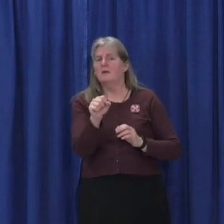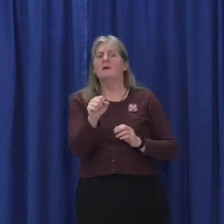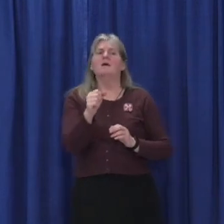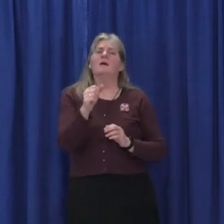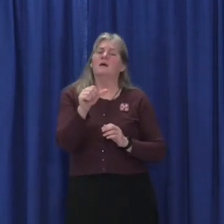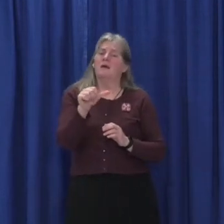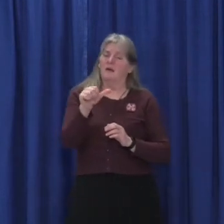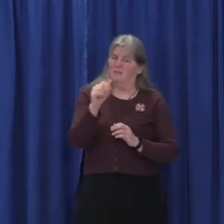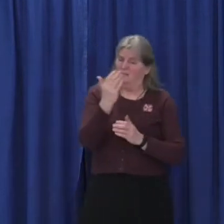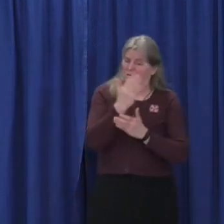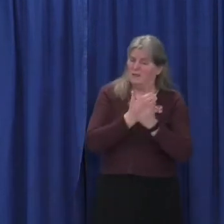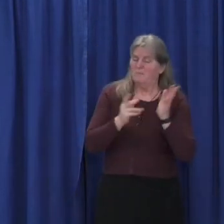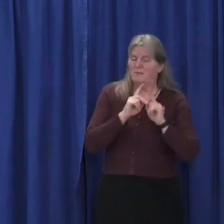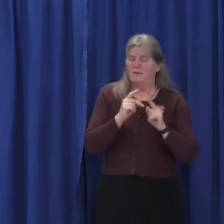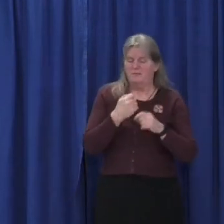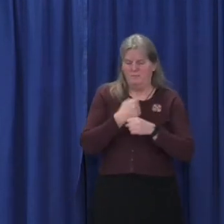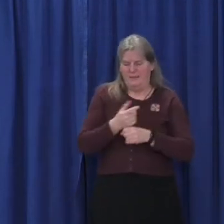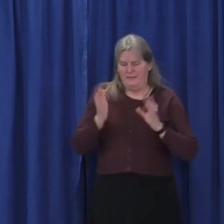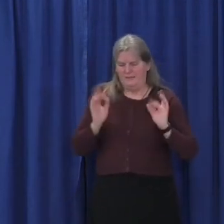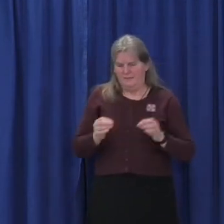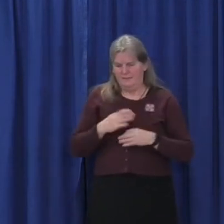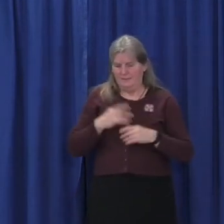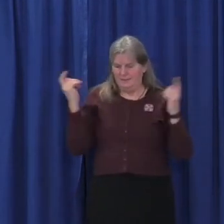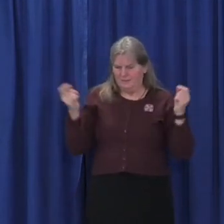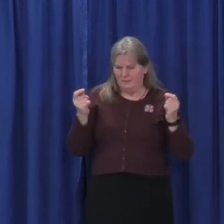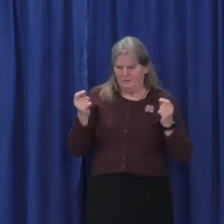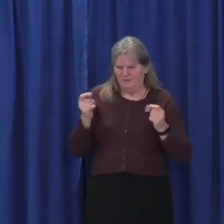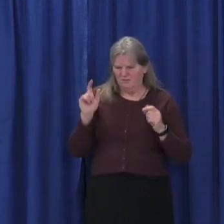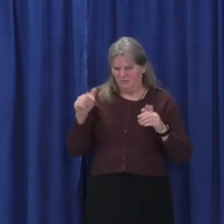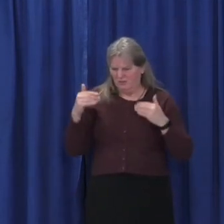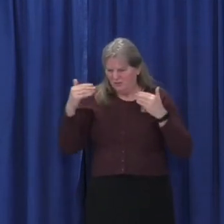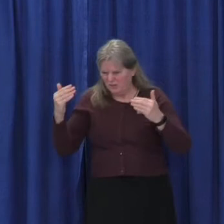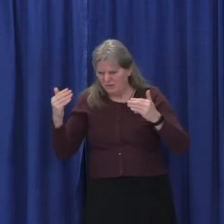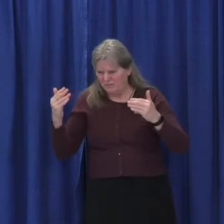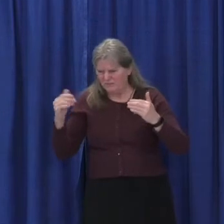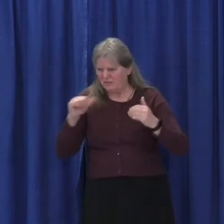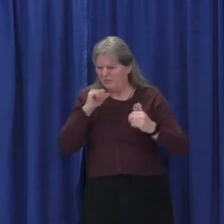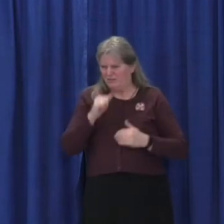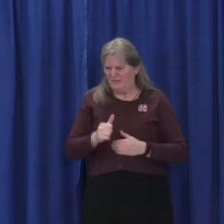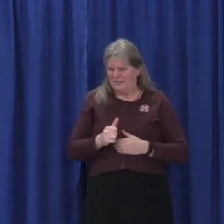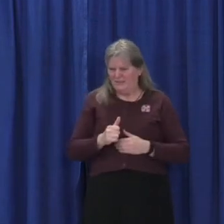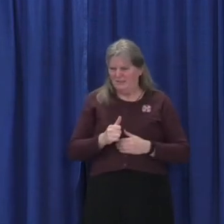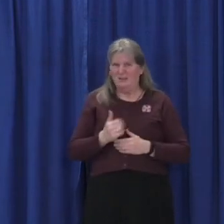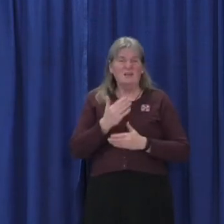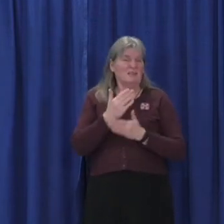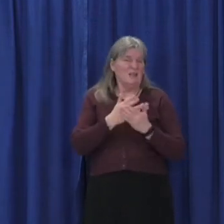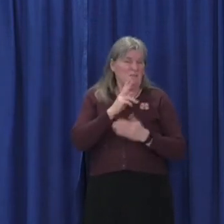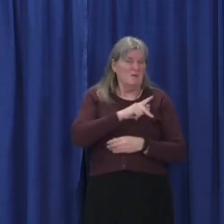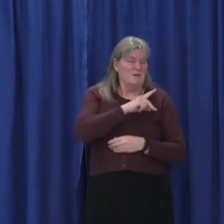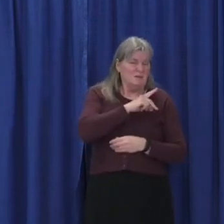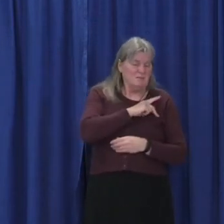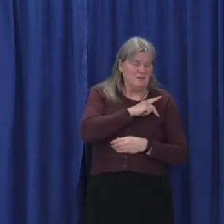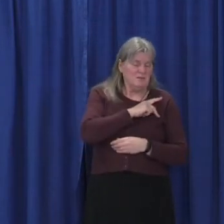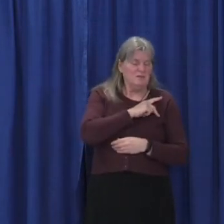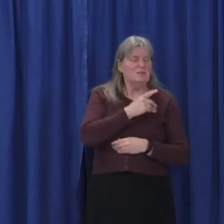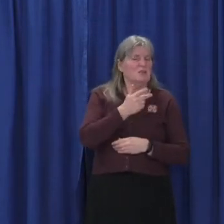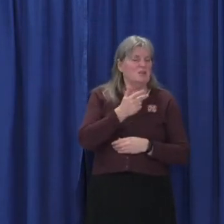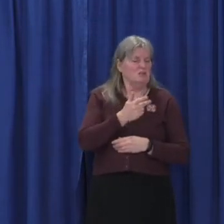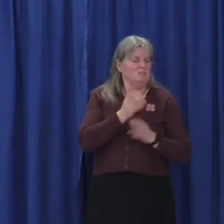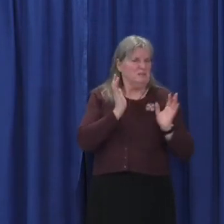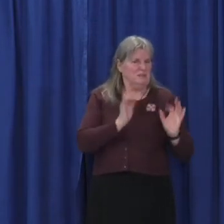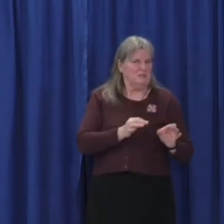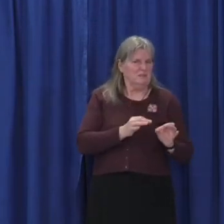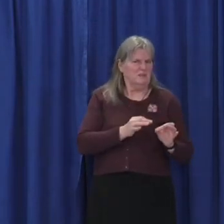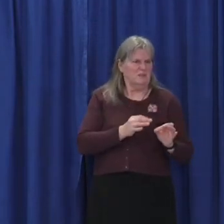have to make some difficult decisions about celebrations. And these decisions are personal, and we need to show kindness and